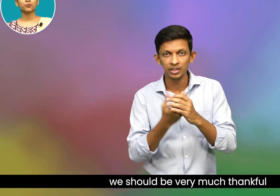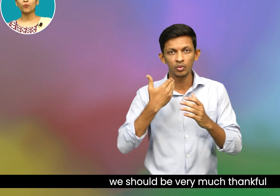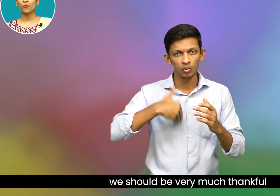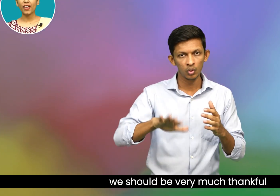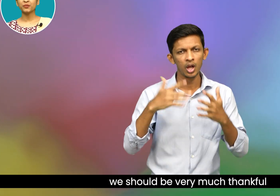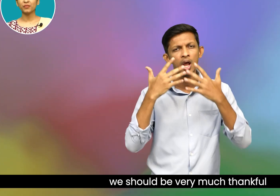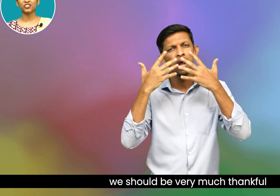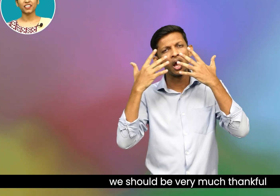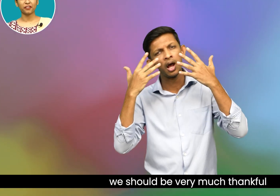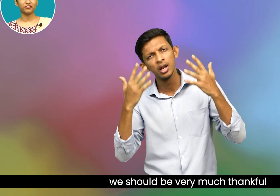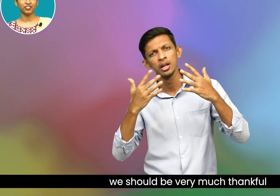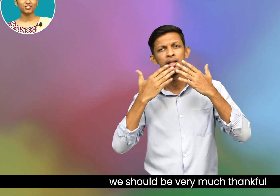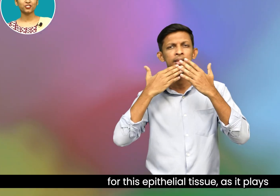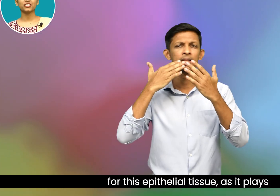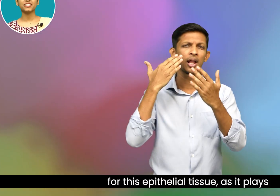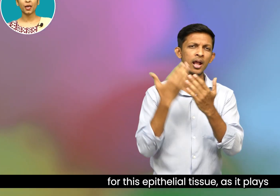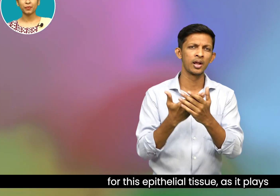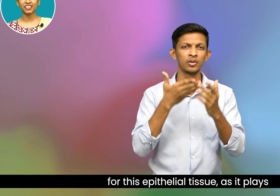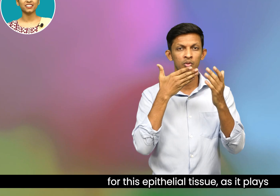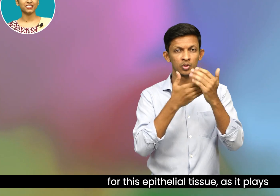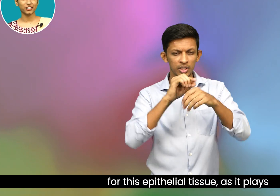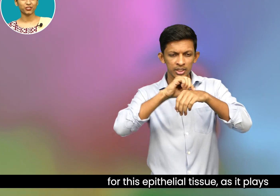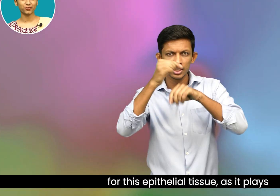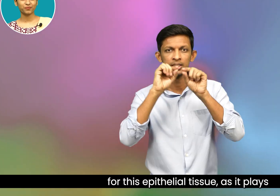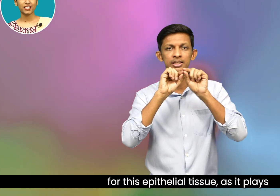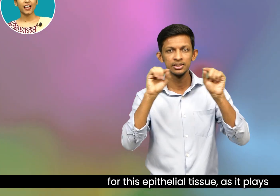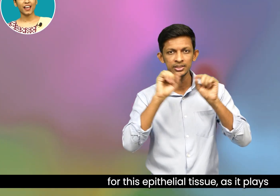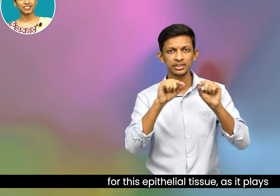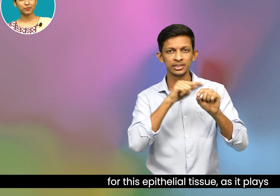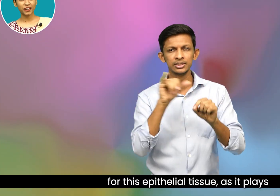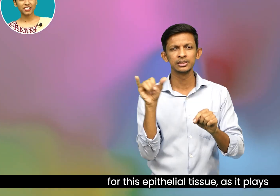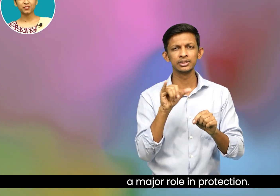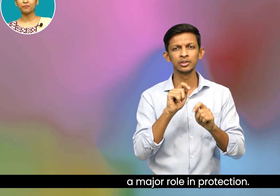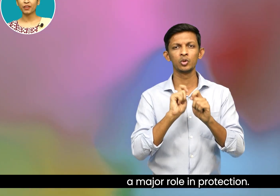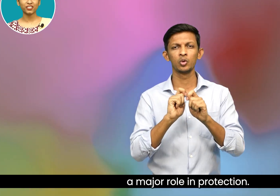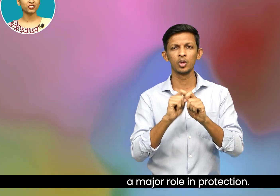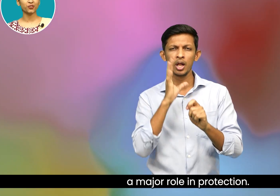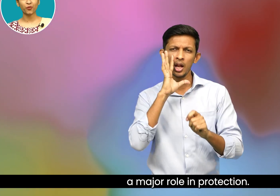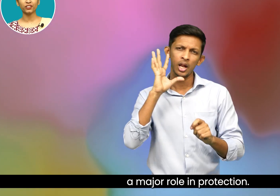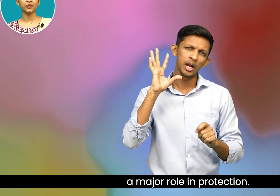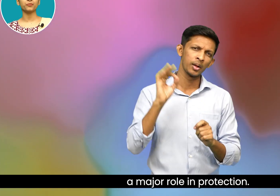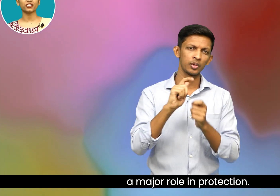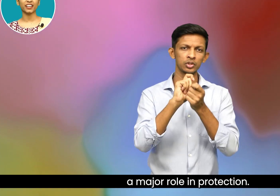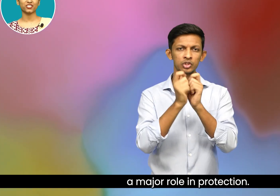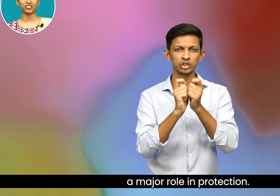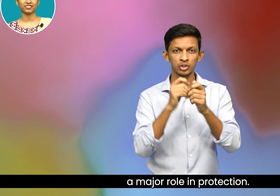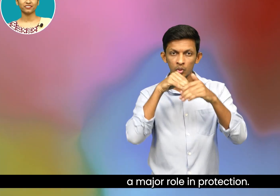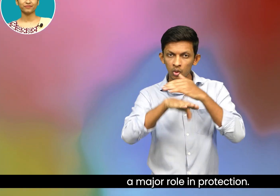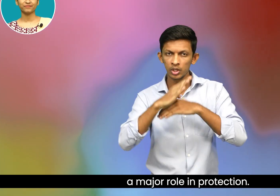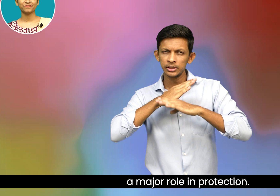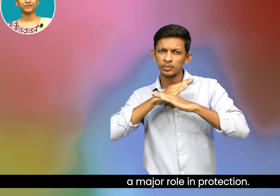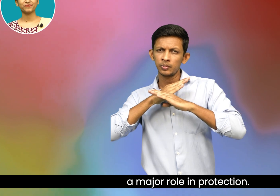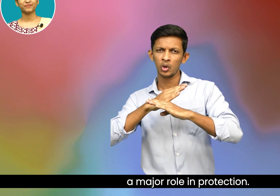We should be very much thankful to this epithelial tissue as it plays a major role in